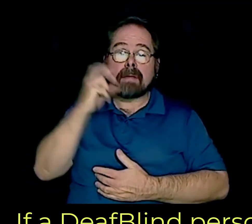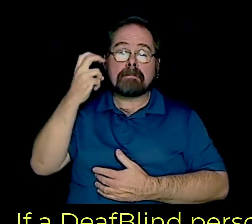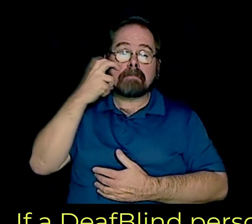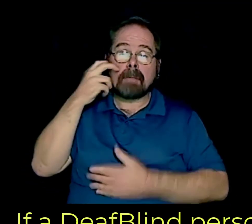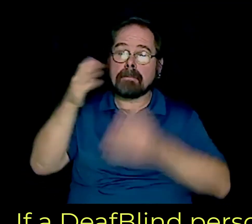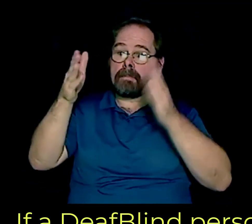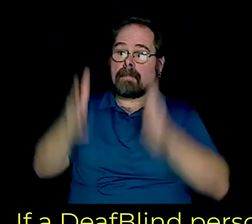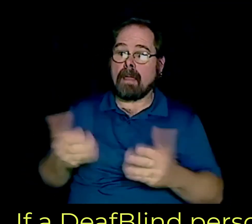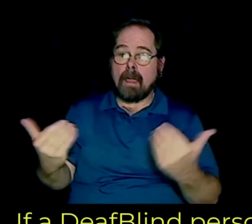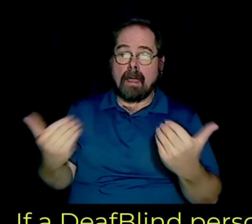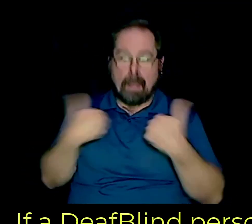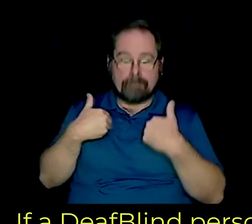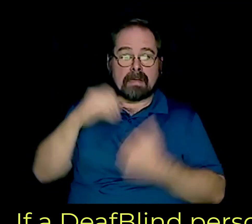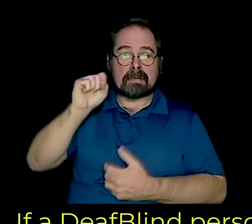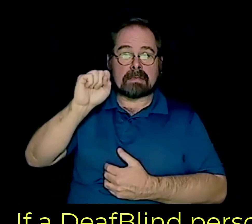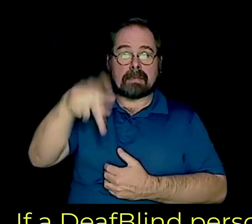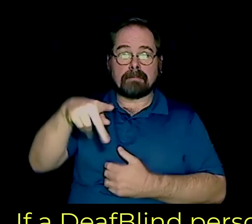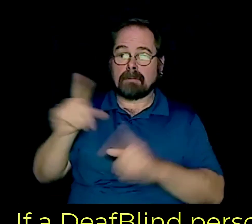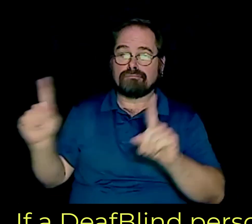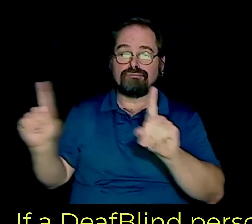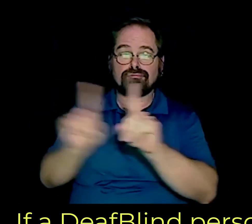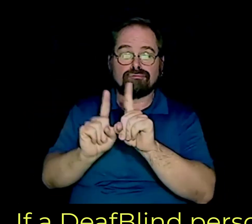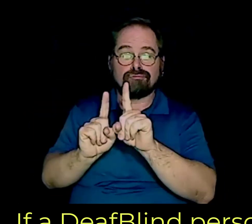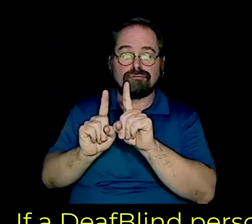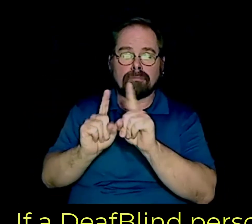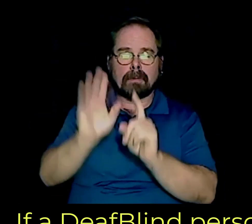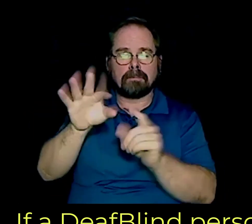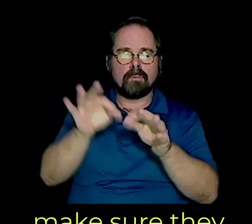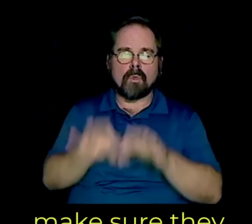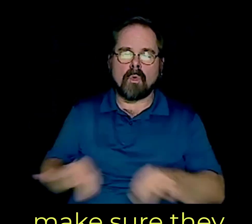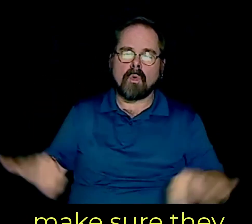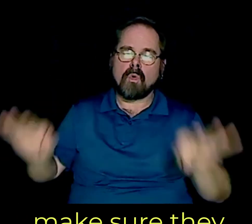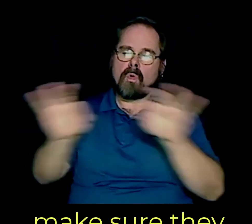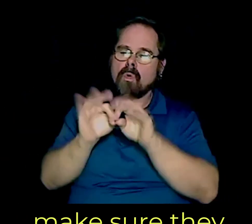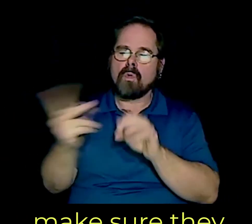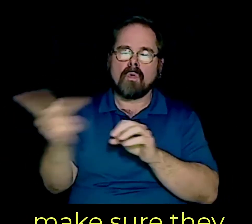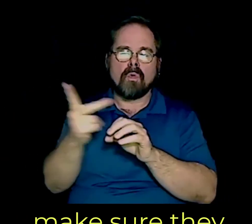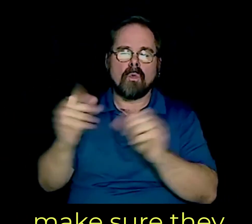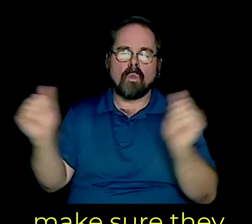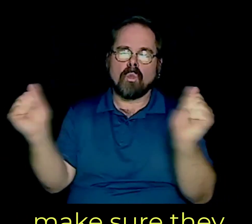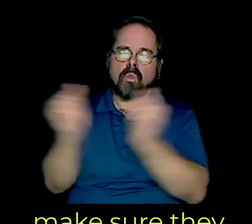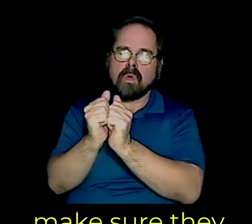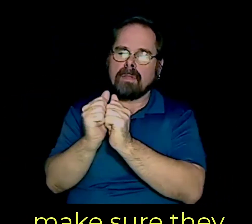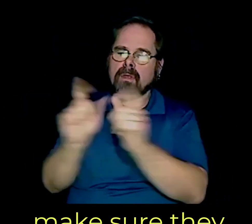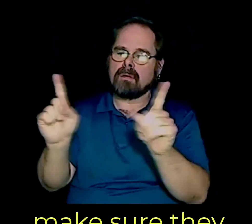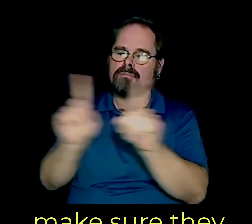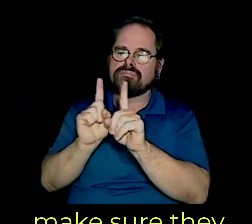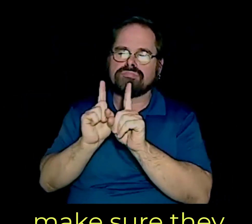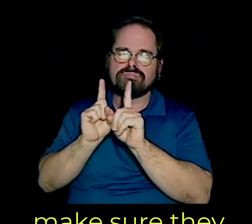If a deafblind person has an SSP with them, make sure they travel together.